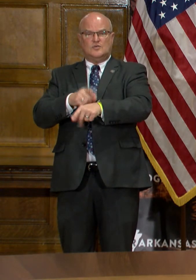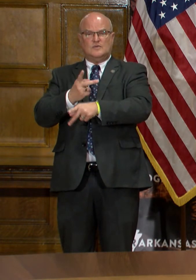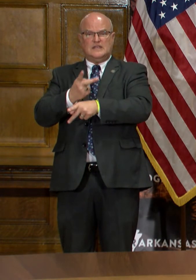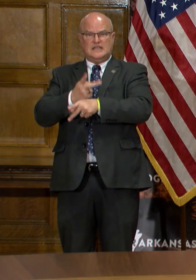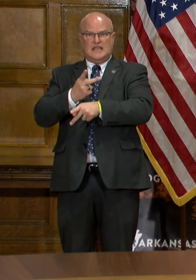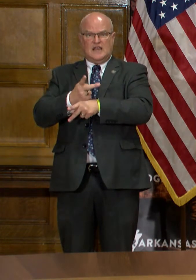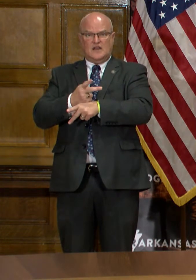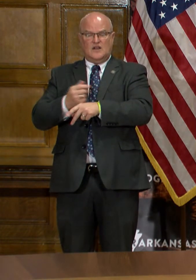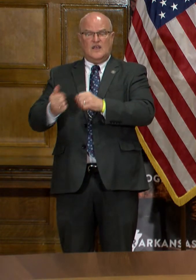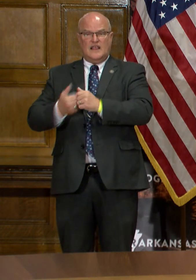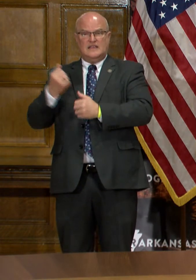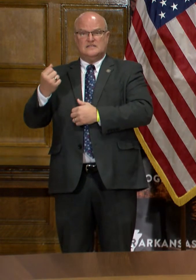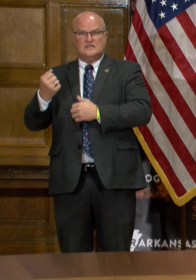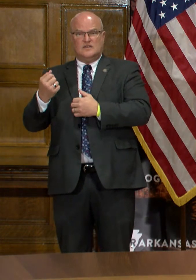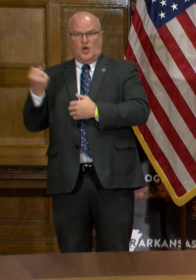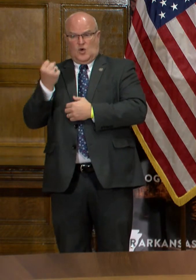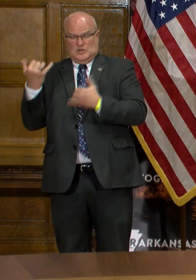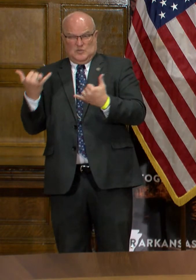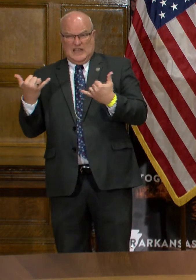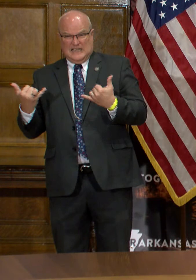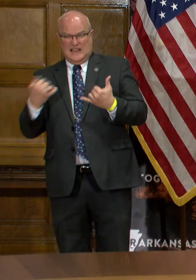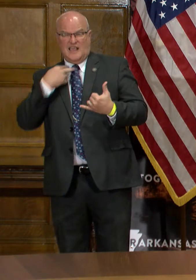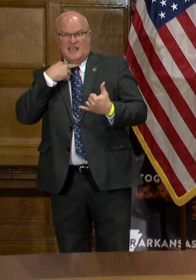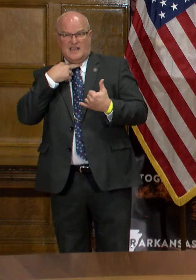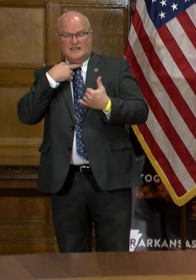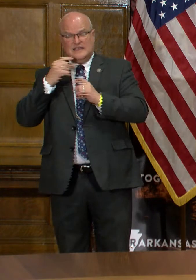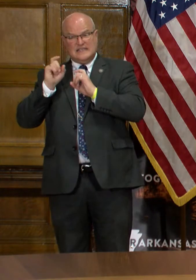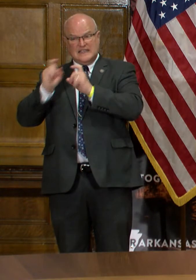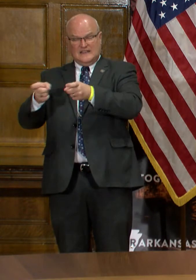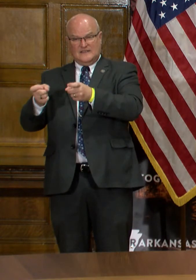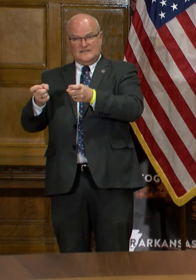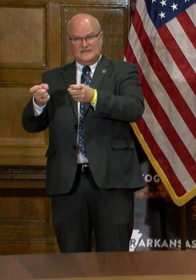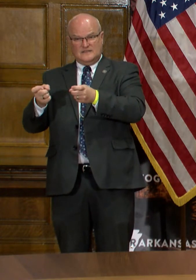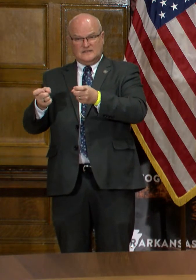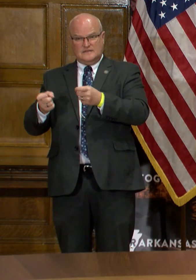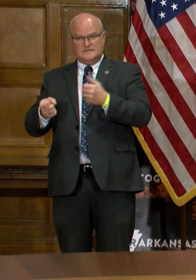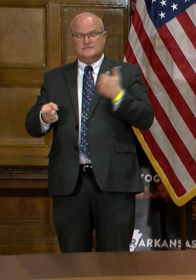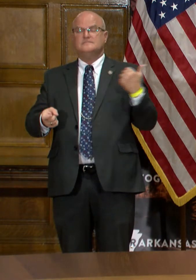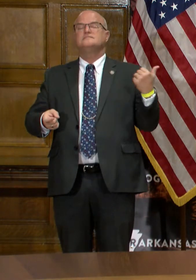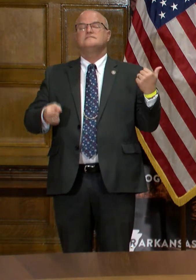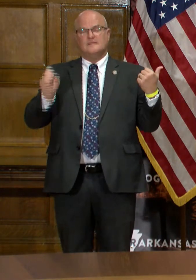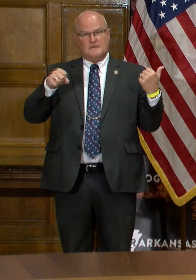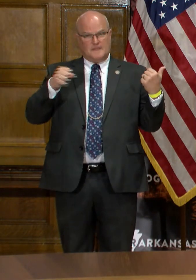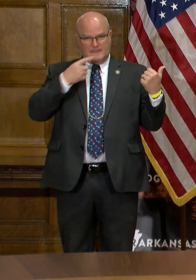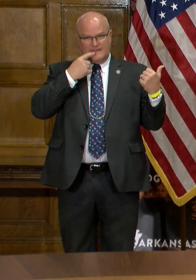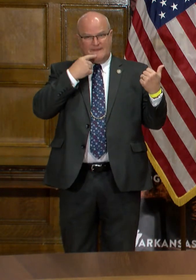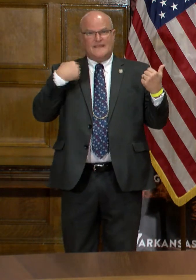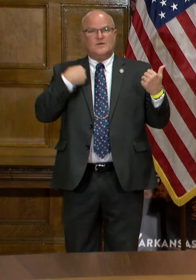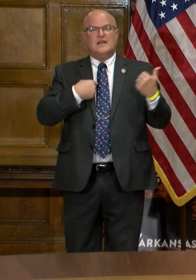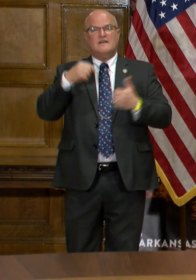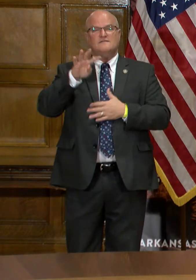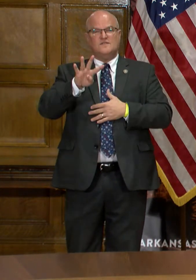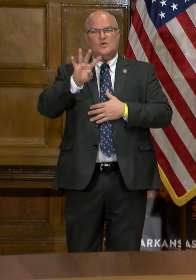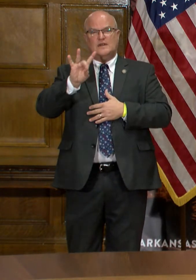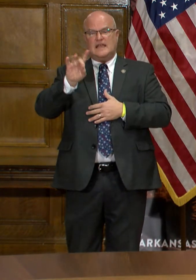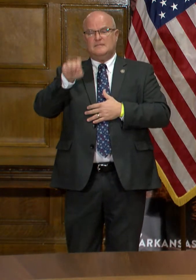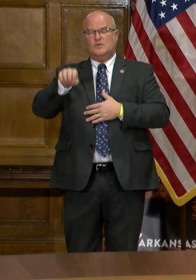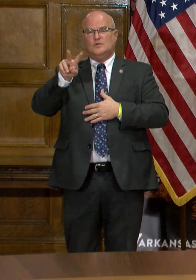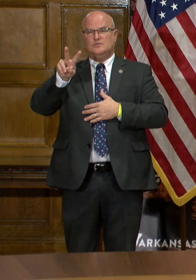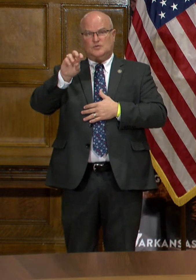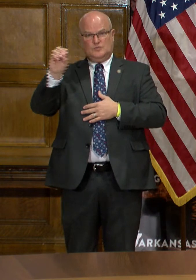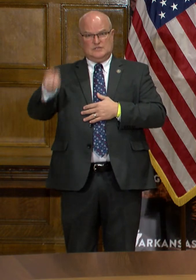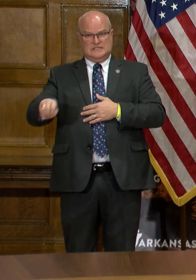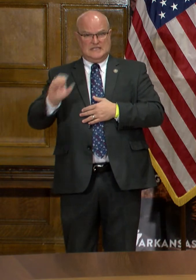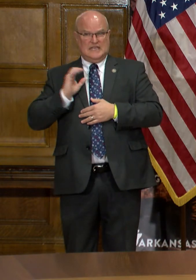where the most holdup is right now with getting the vaccines out? Yes, as I said, we've got